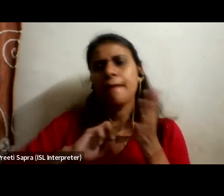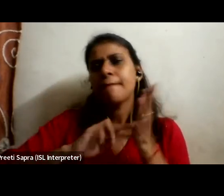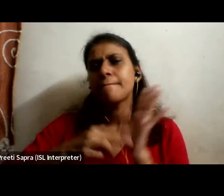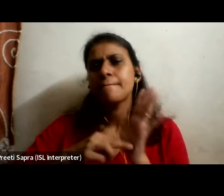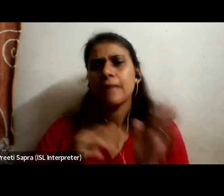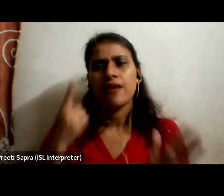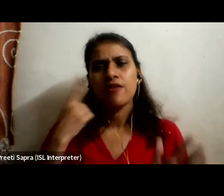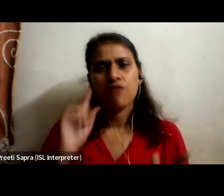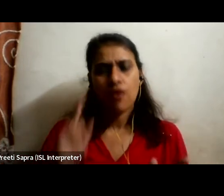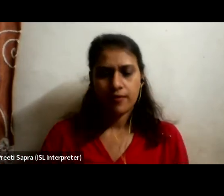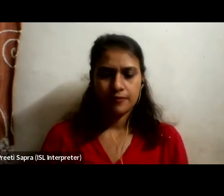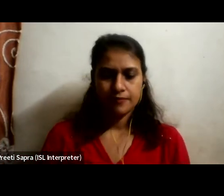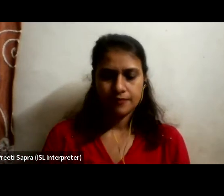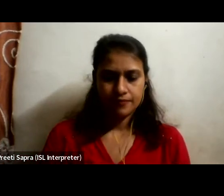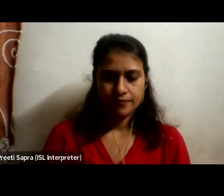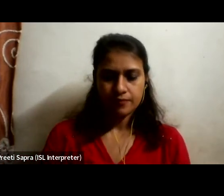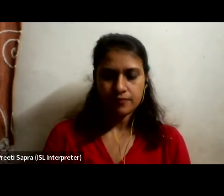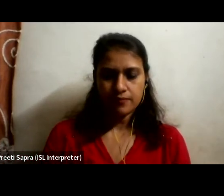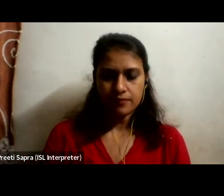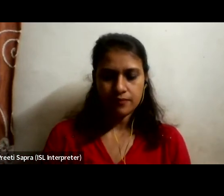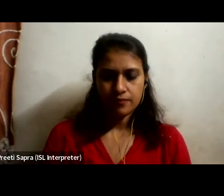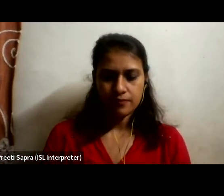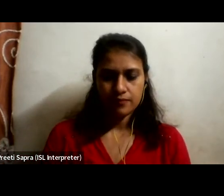the applicability of